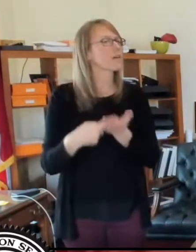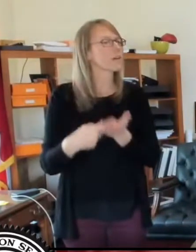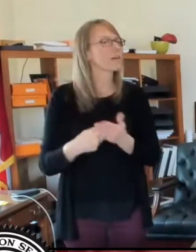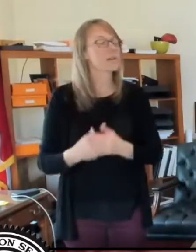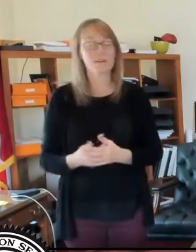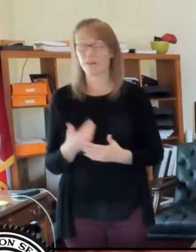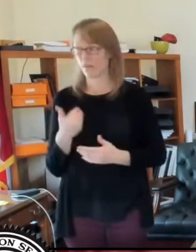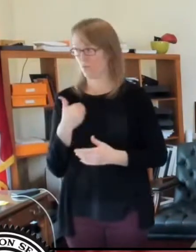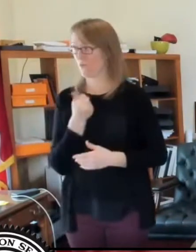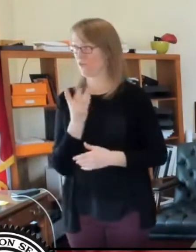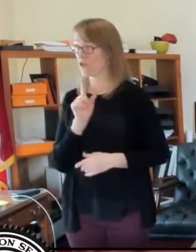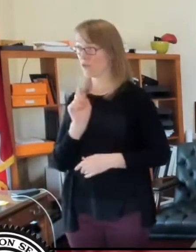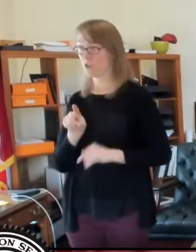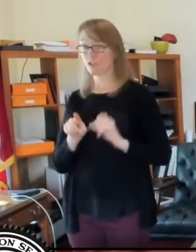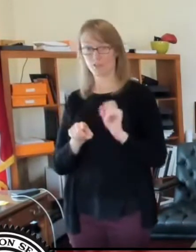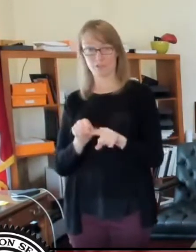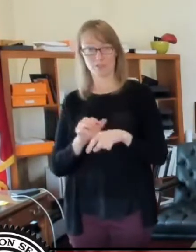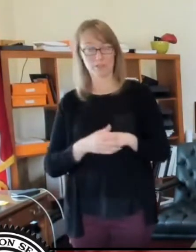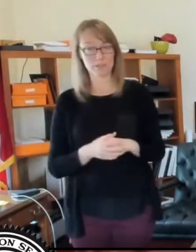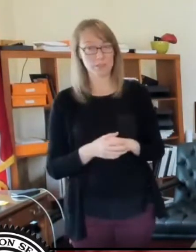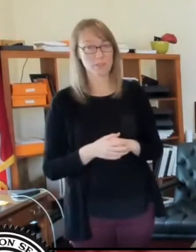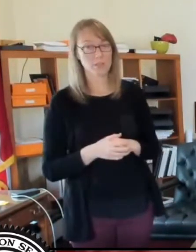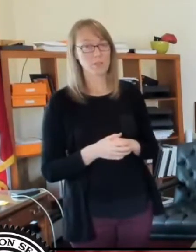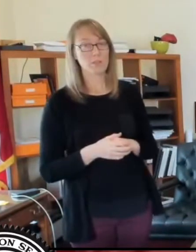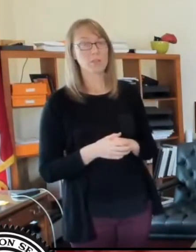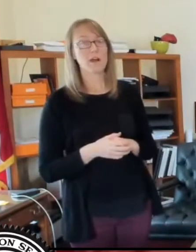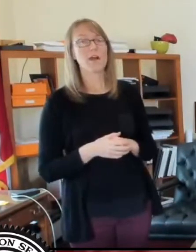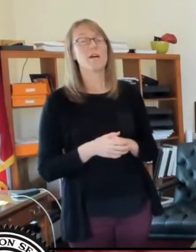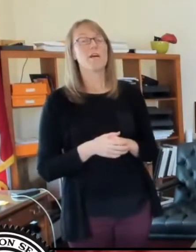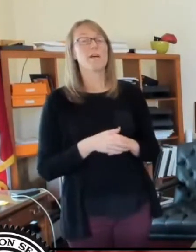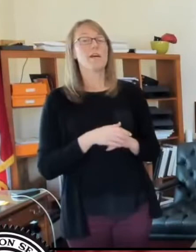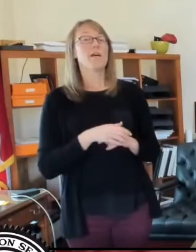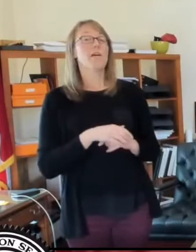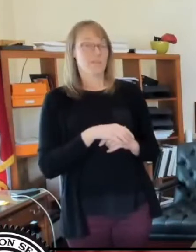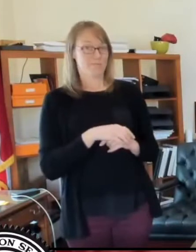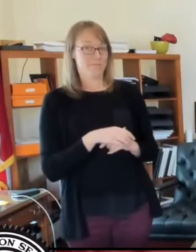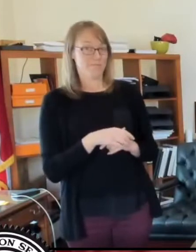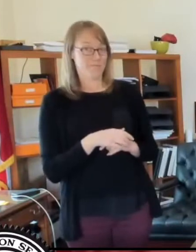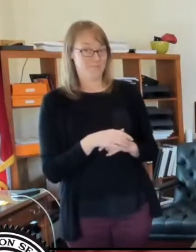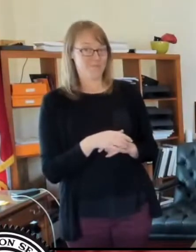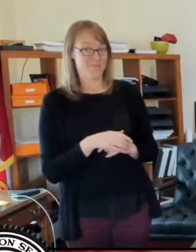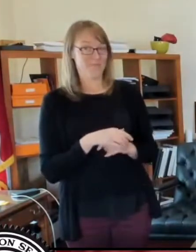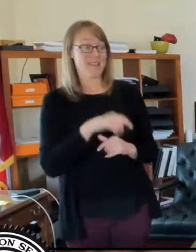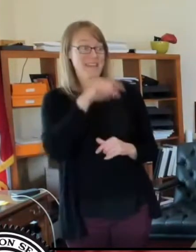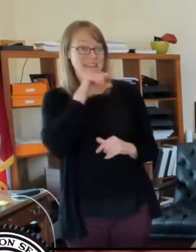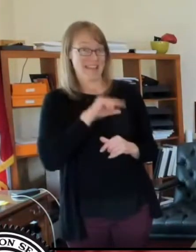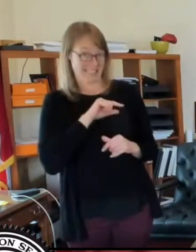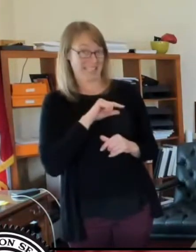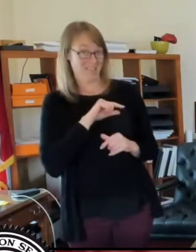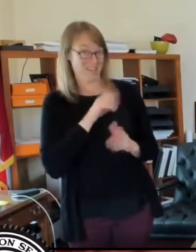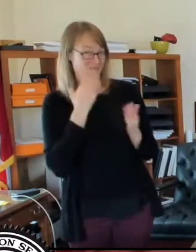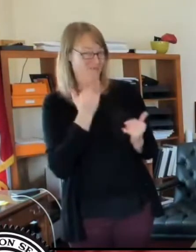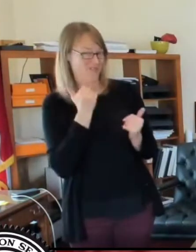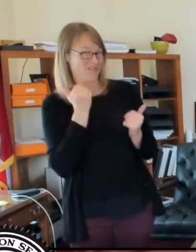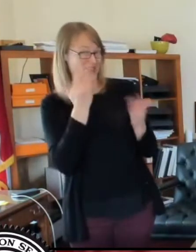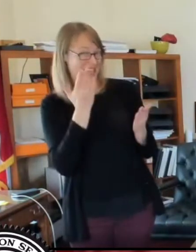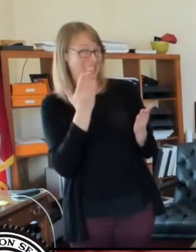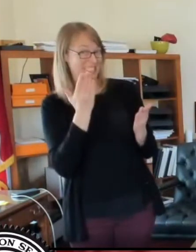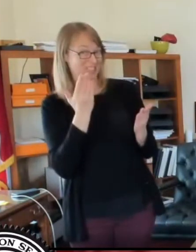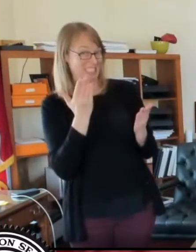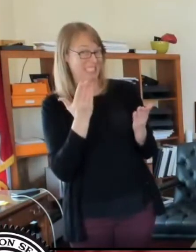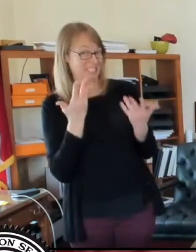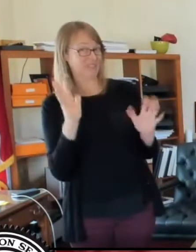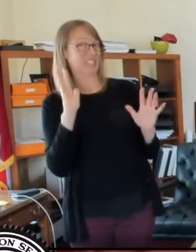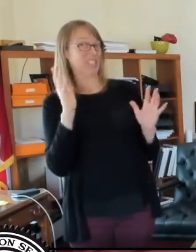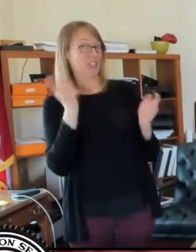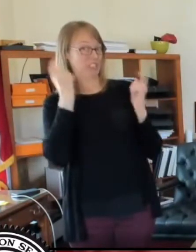Good. So on the post-Thanksgiving concern about COVID, when is the city anticipating, if there is going to be